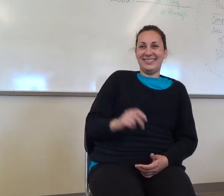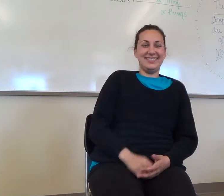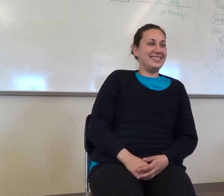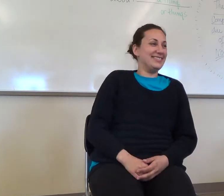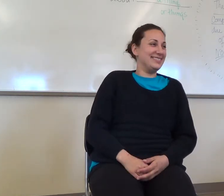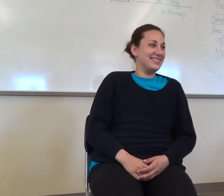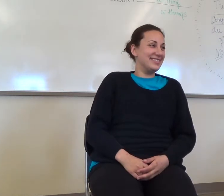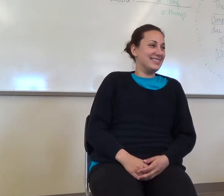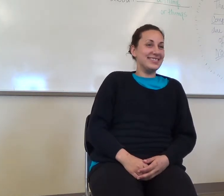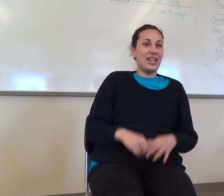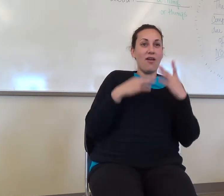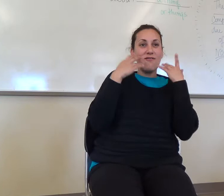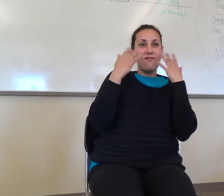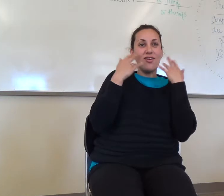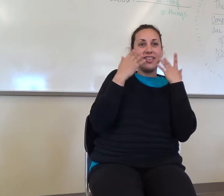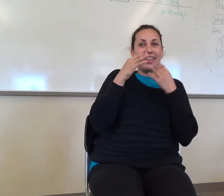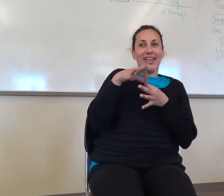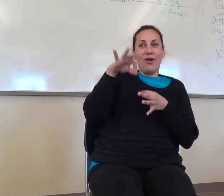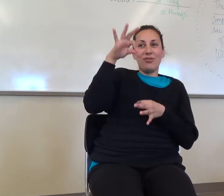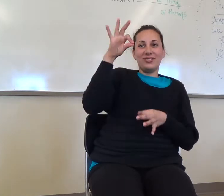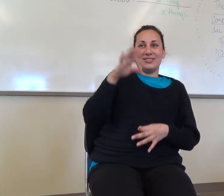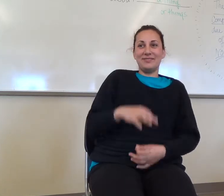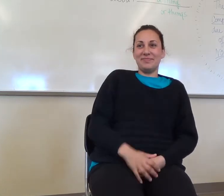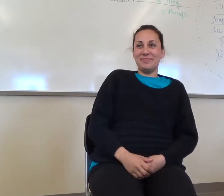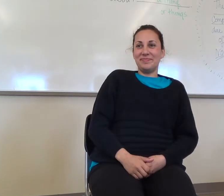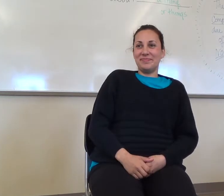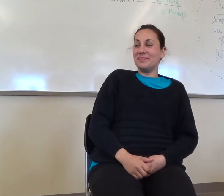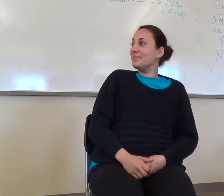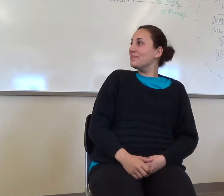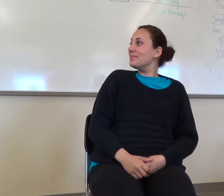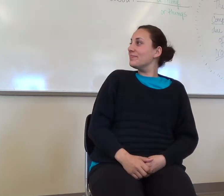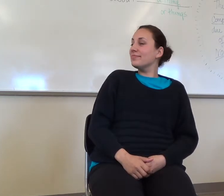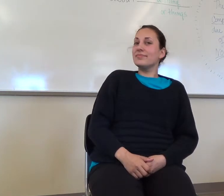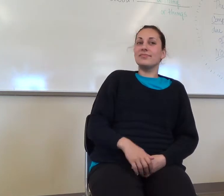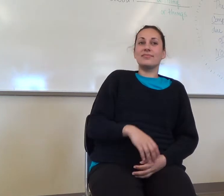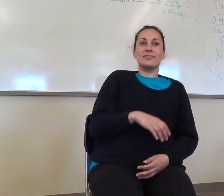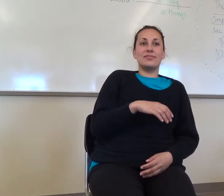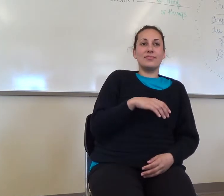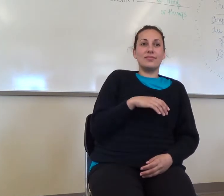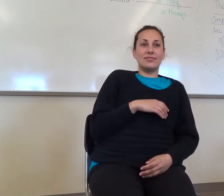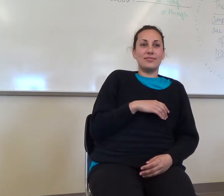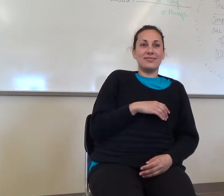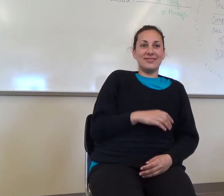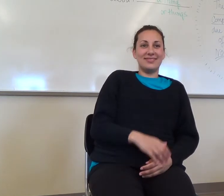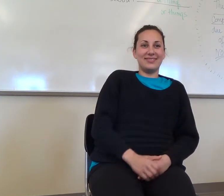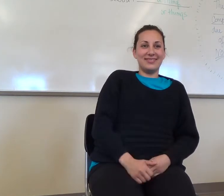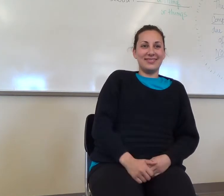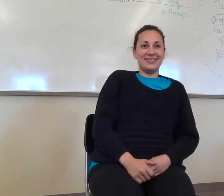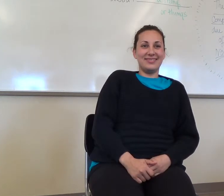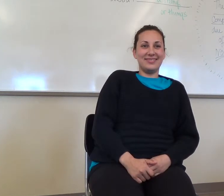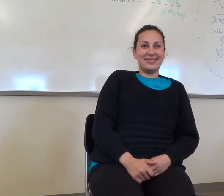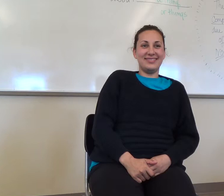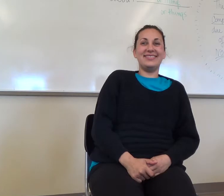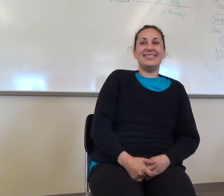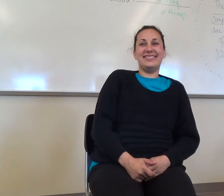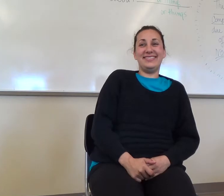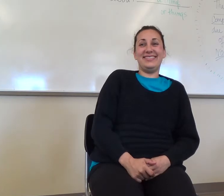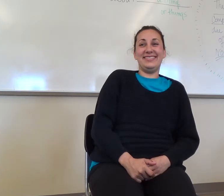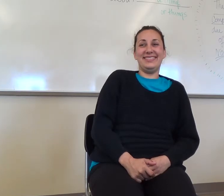these. The topic is not Mary Surratt's ghost, right? That's just one of the